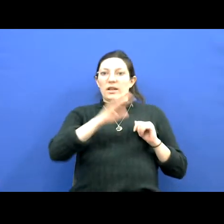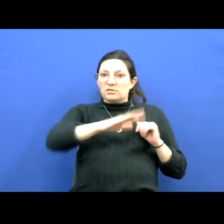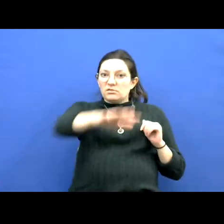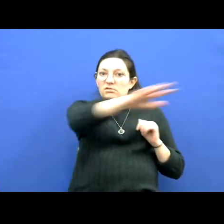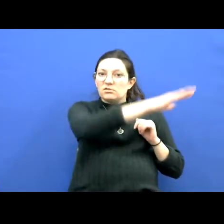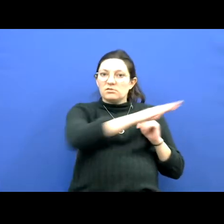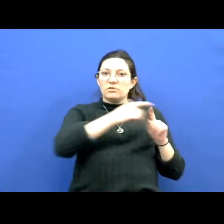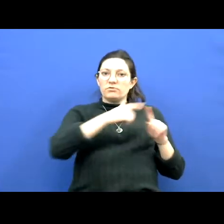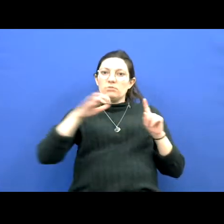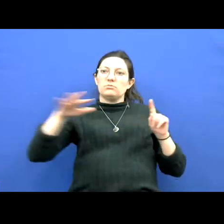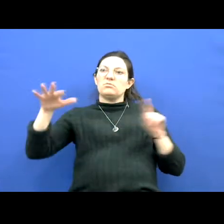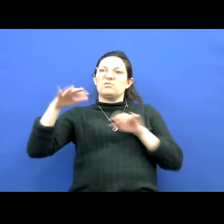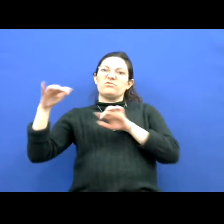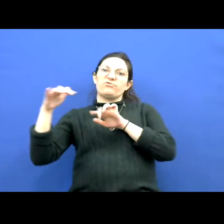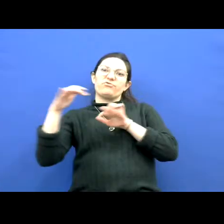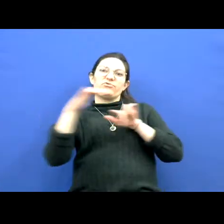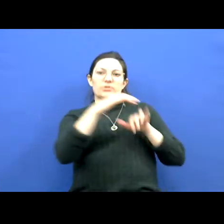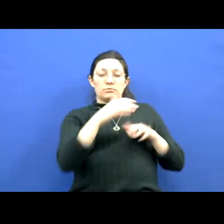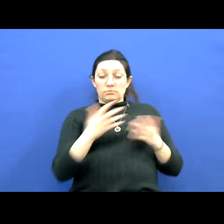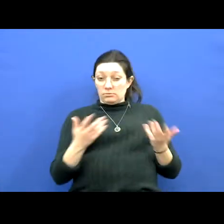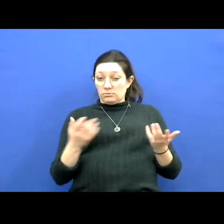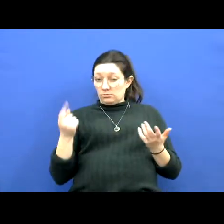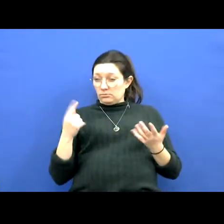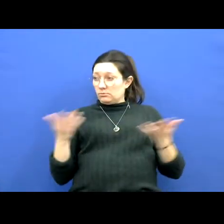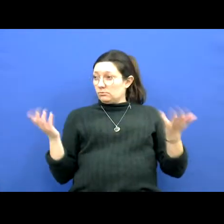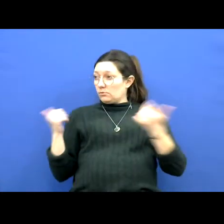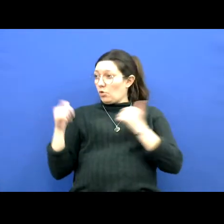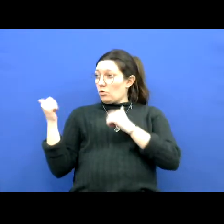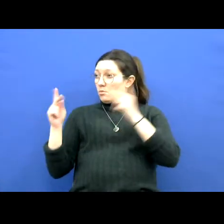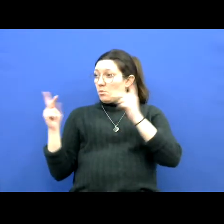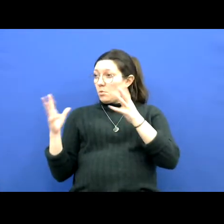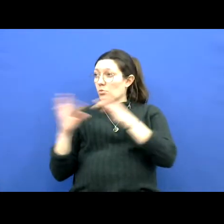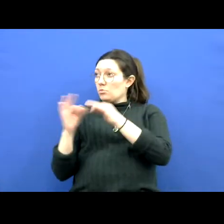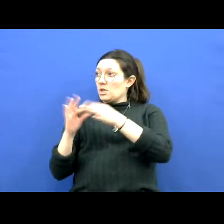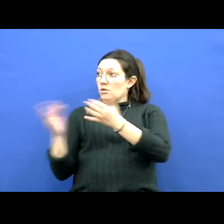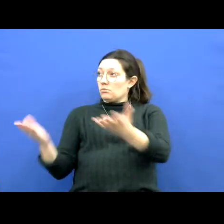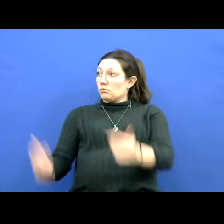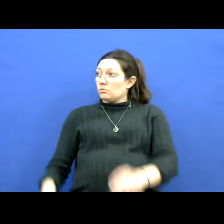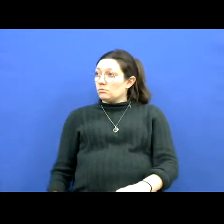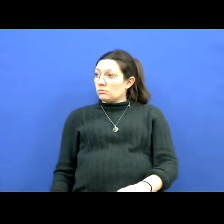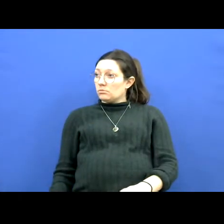at a historic site. So is there anyone else who wishes to speak on this subject?